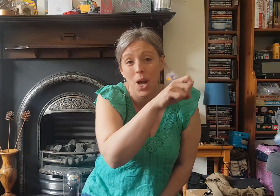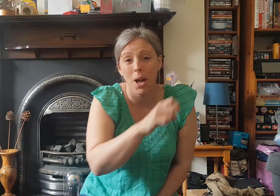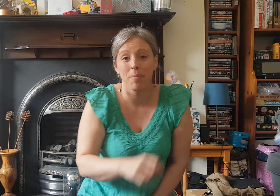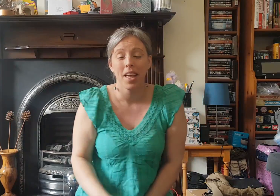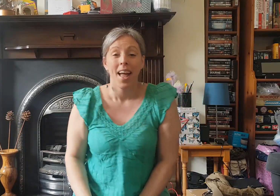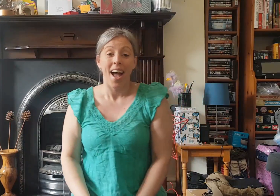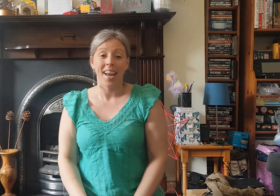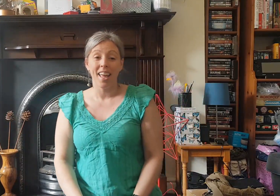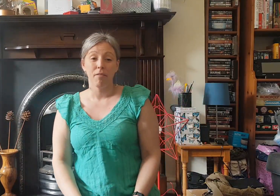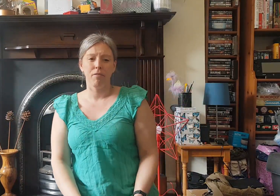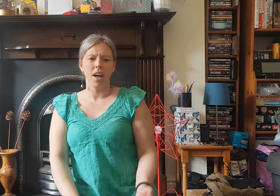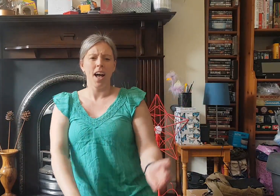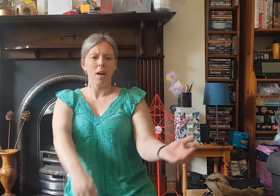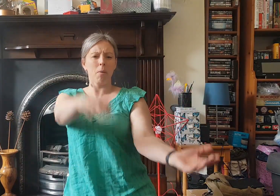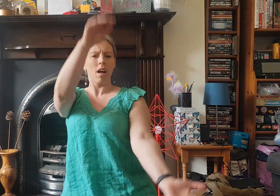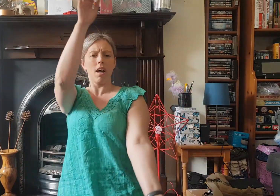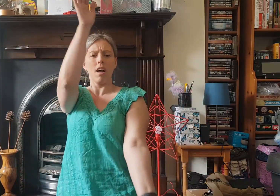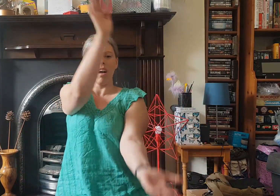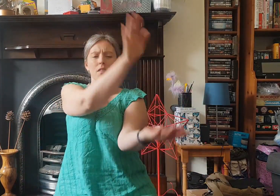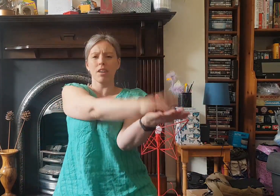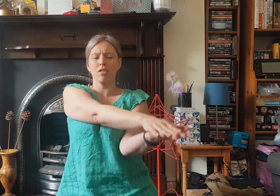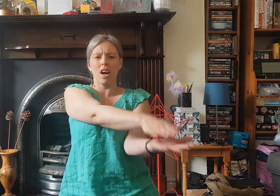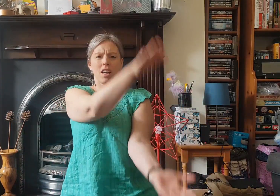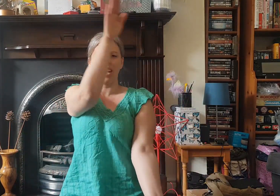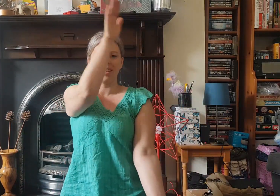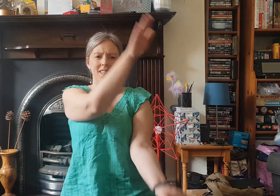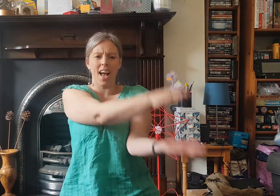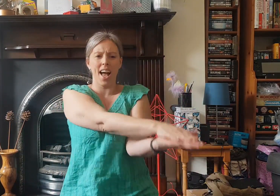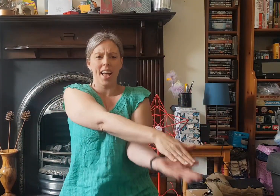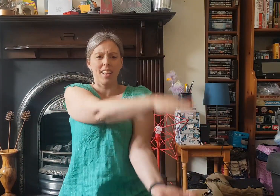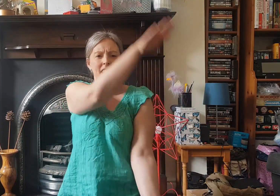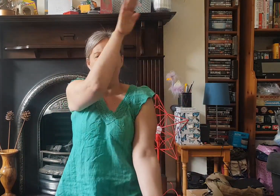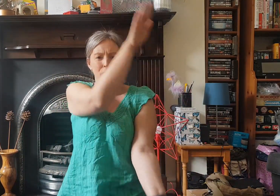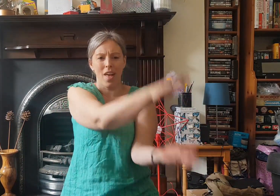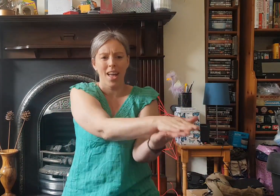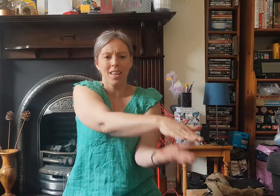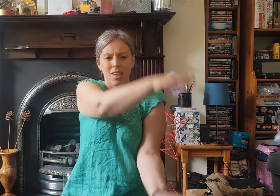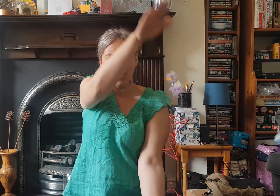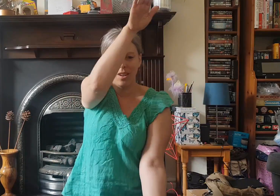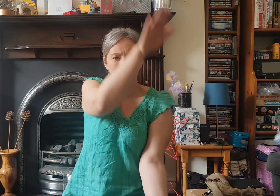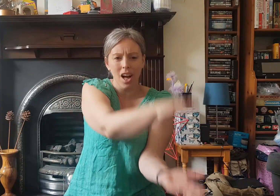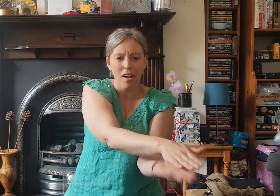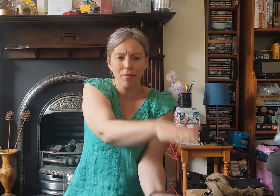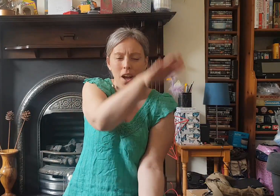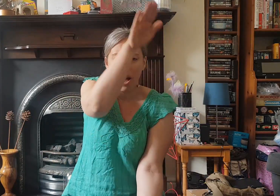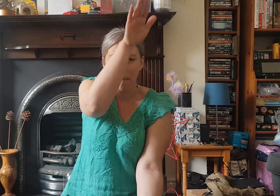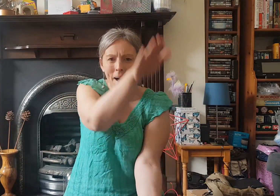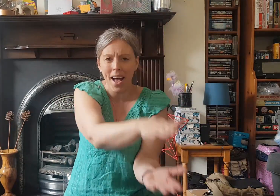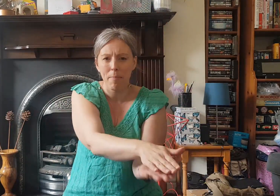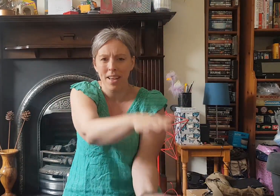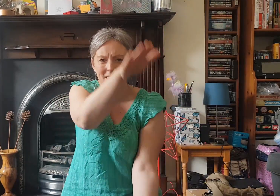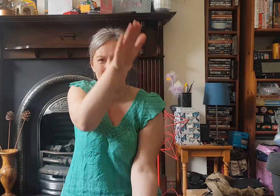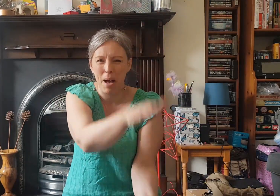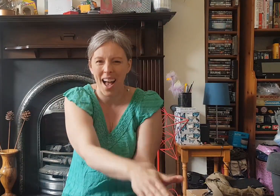and if i were a crocodile i thank you lord for my big smile